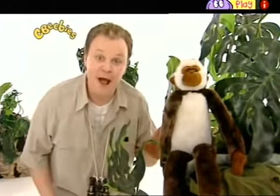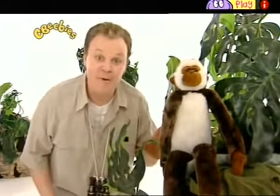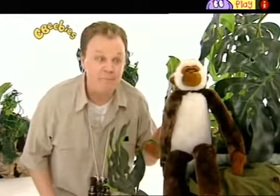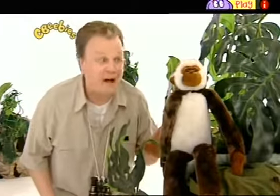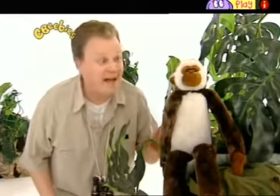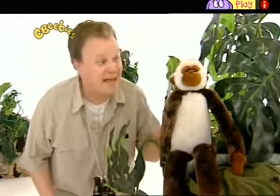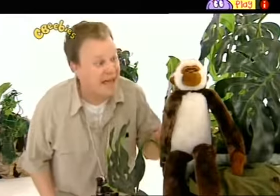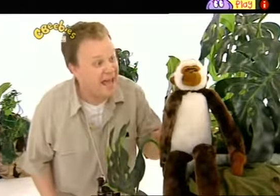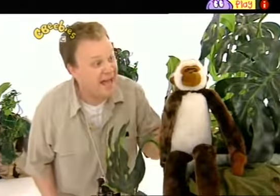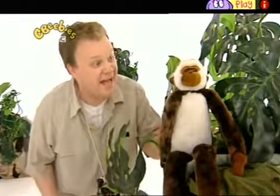brown monkey.